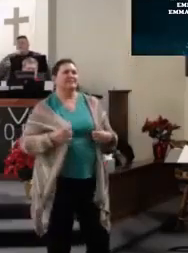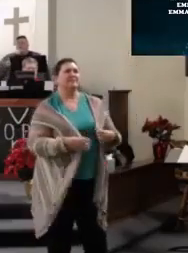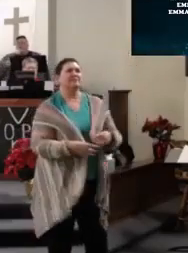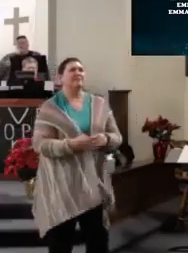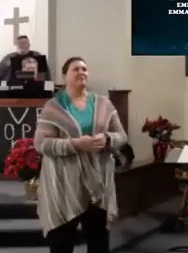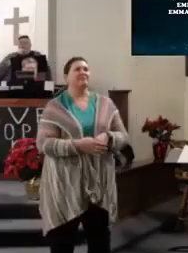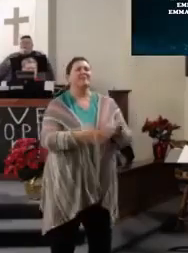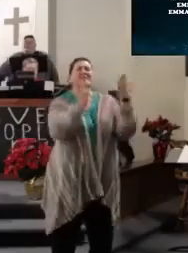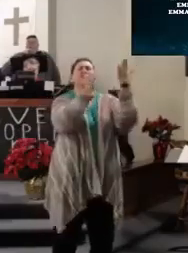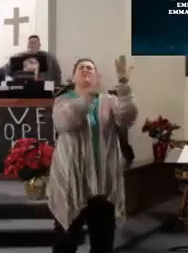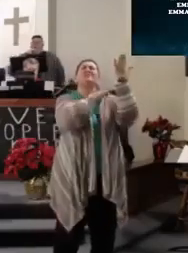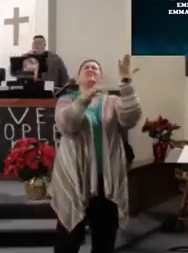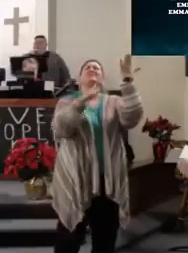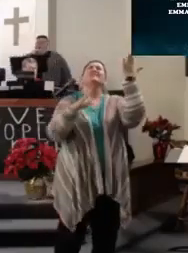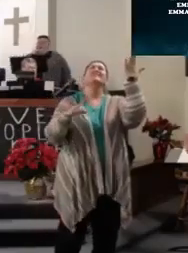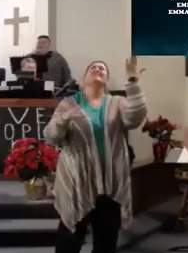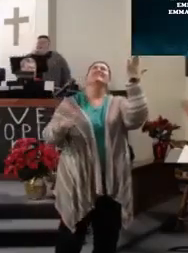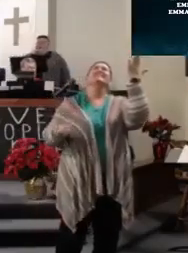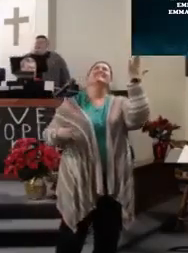Emmanuel.